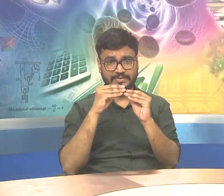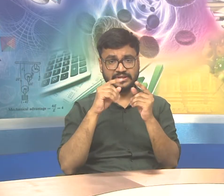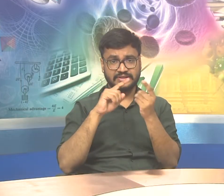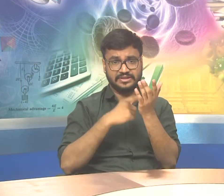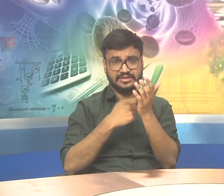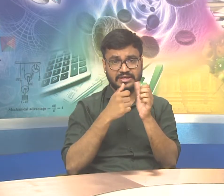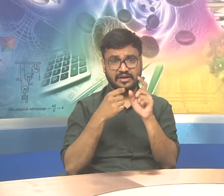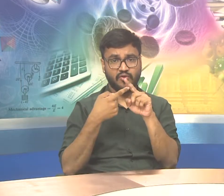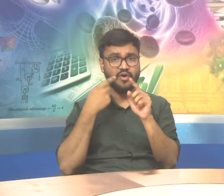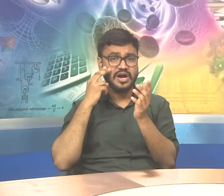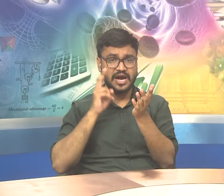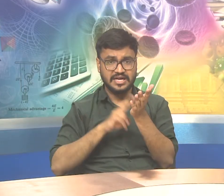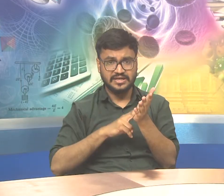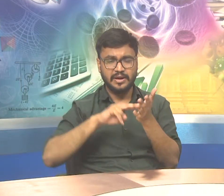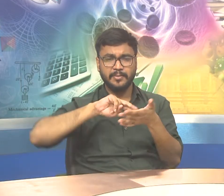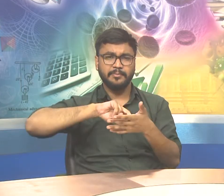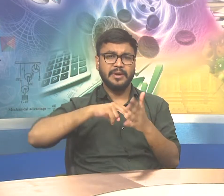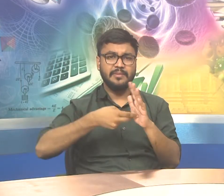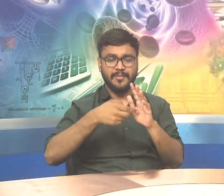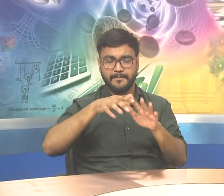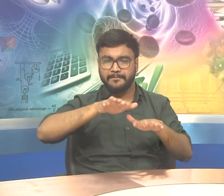First is vibration.